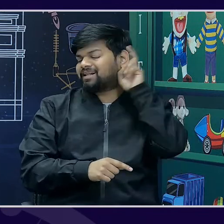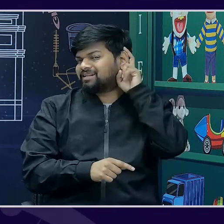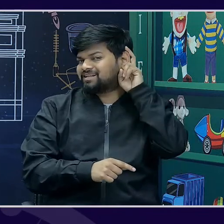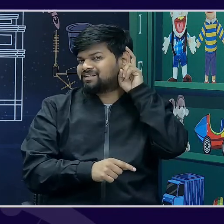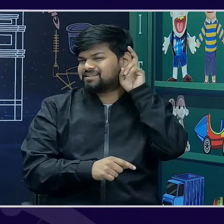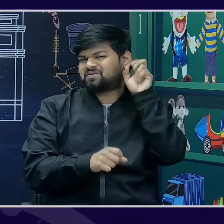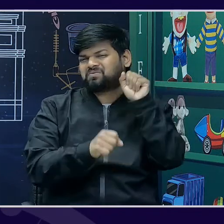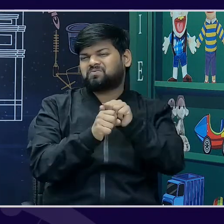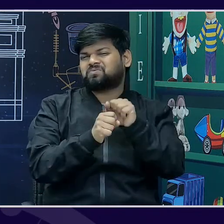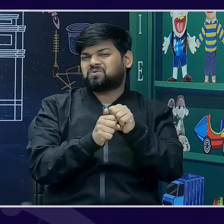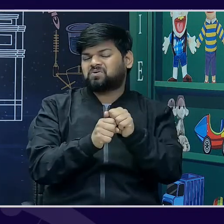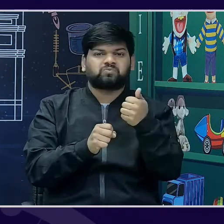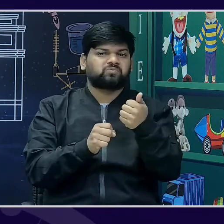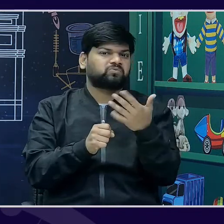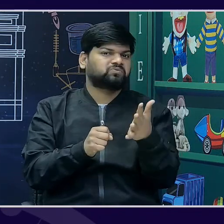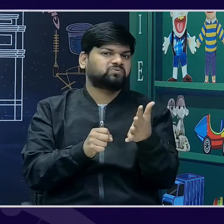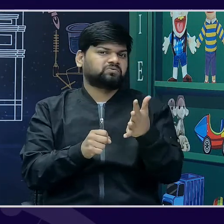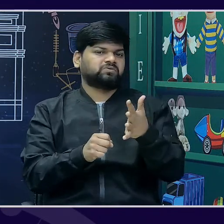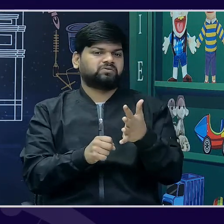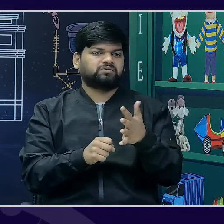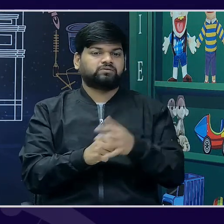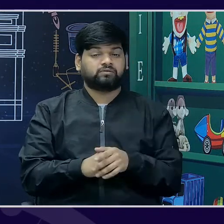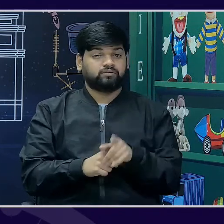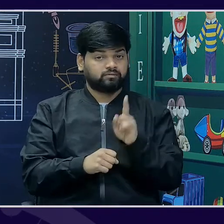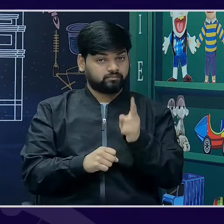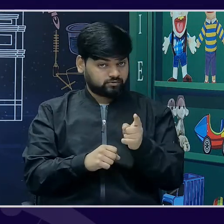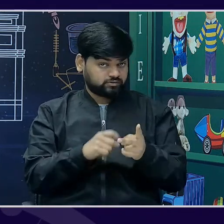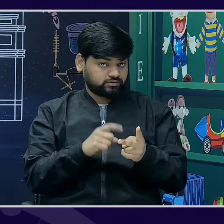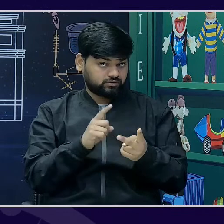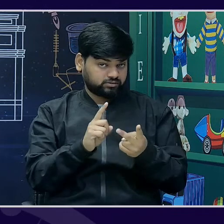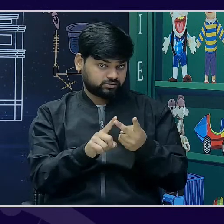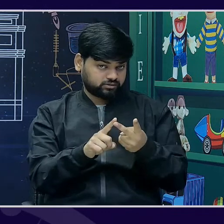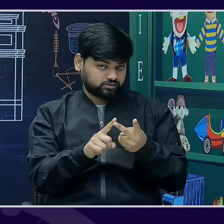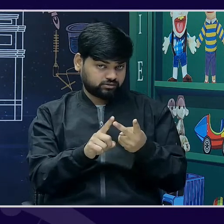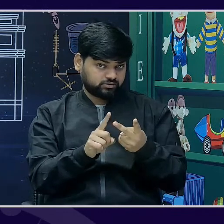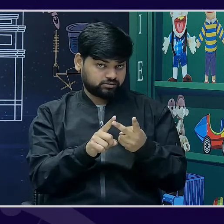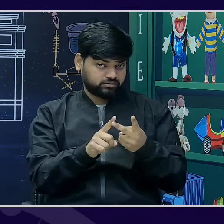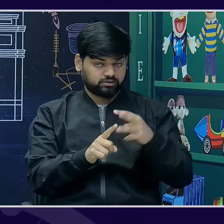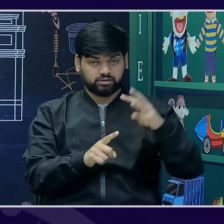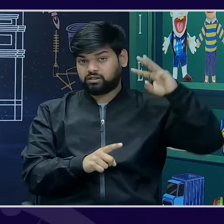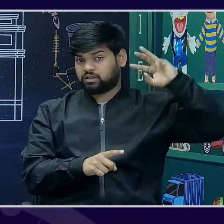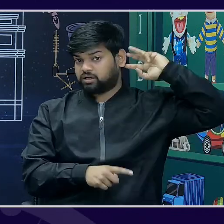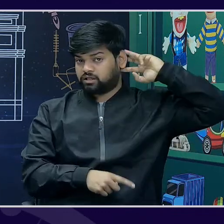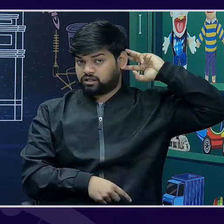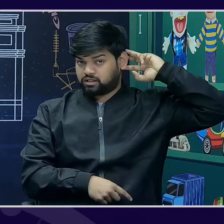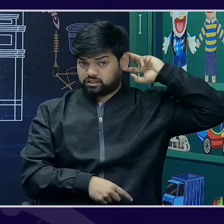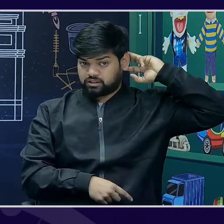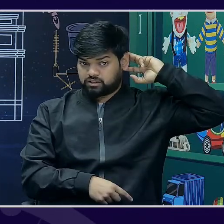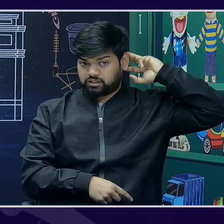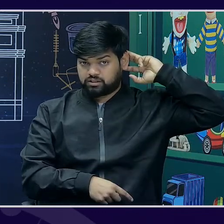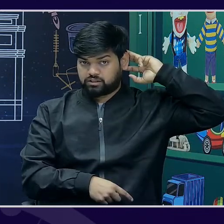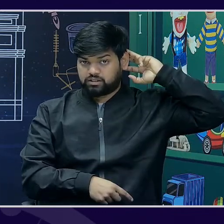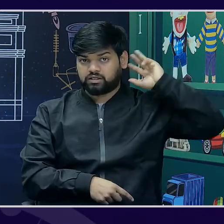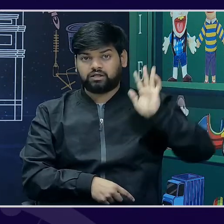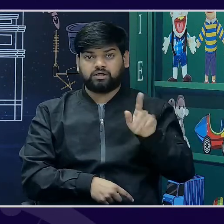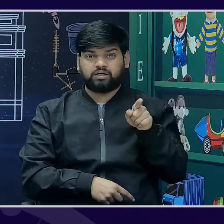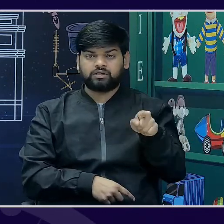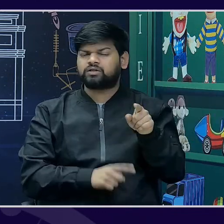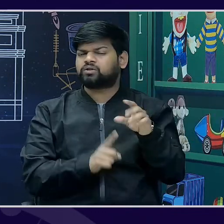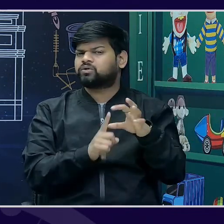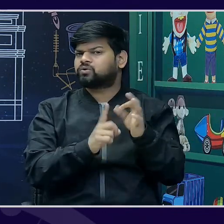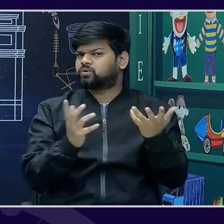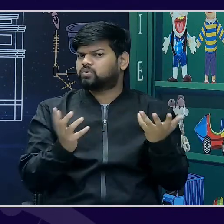brain. Whereas cochlear implant is a technology which bypasses the entire system of hearing, and